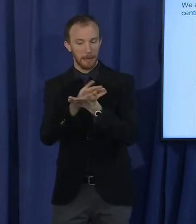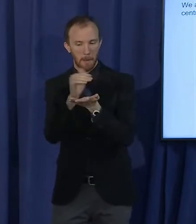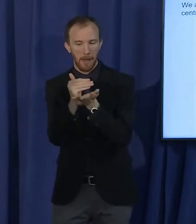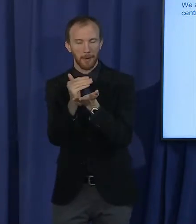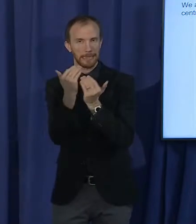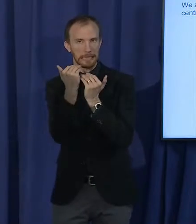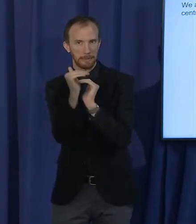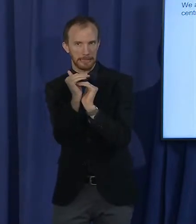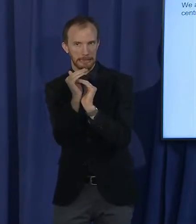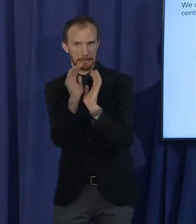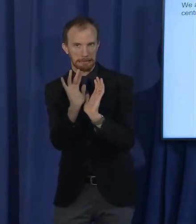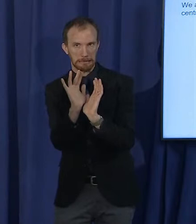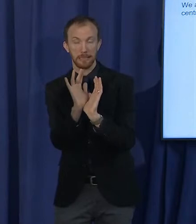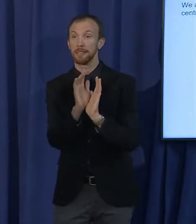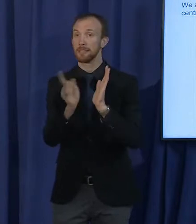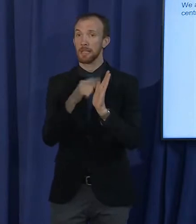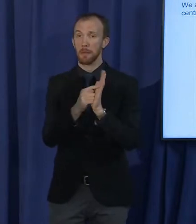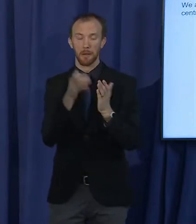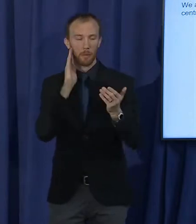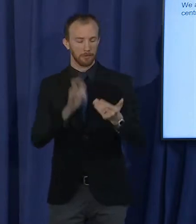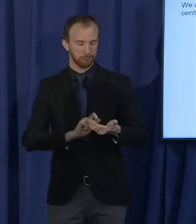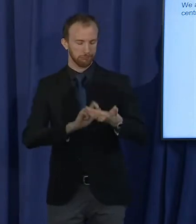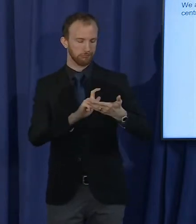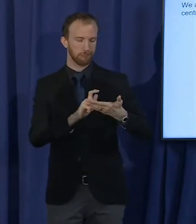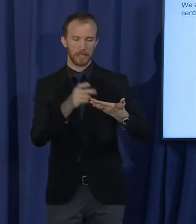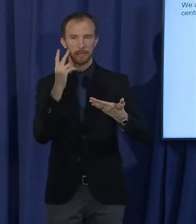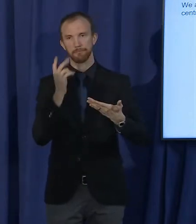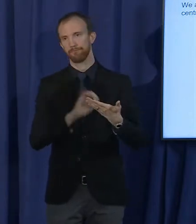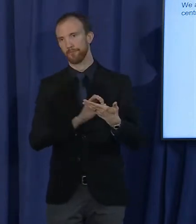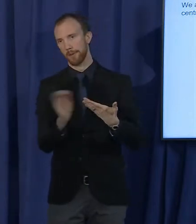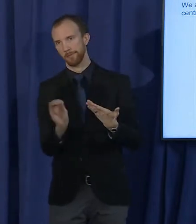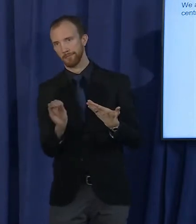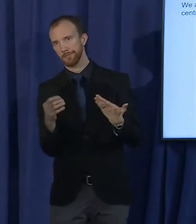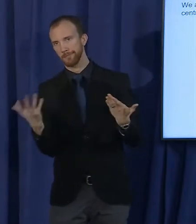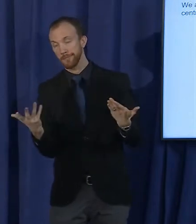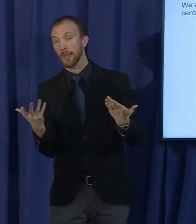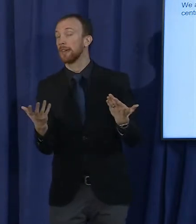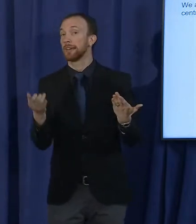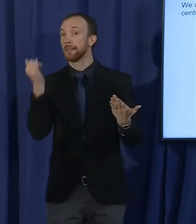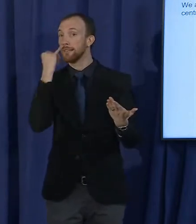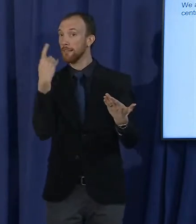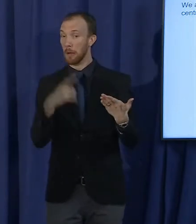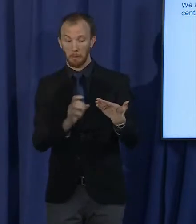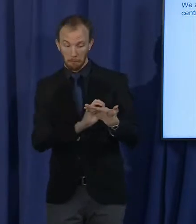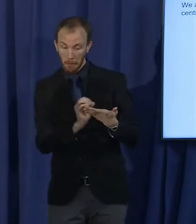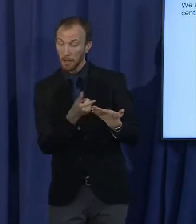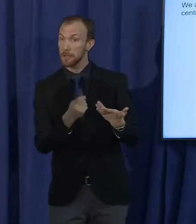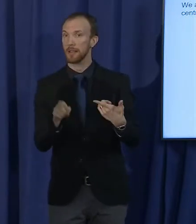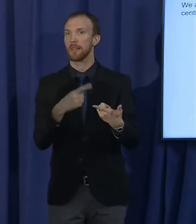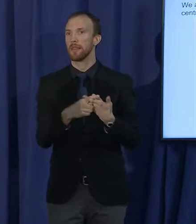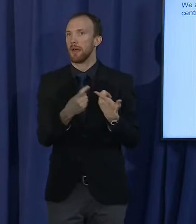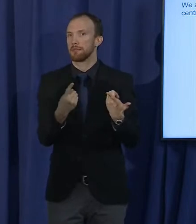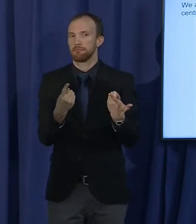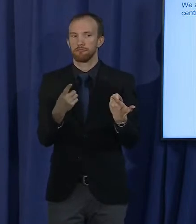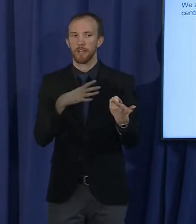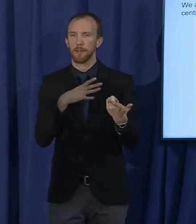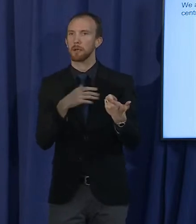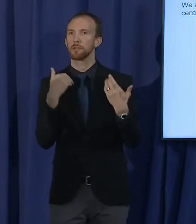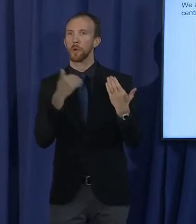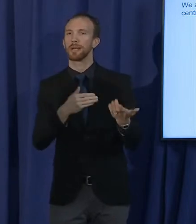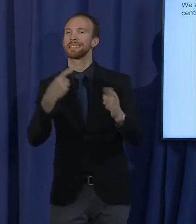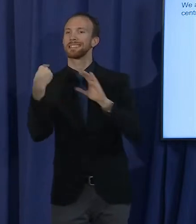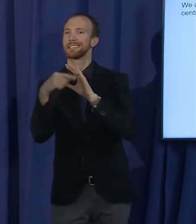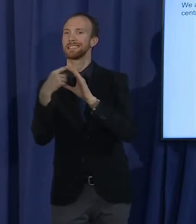on, there will be times when there is nothing there. In that case, it's okay. You can come back and you can actually just put in your email and we can notify you